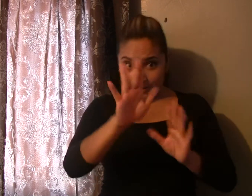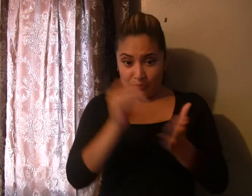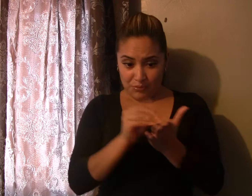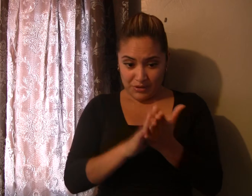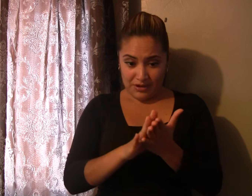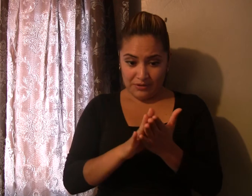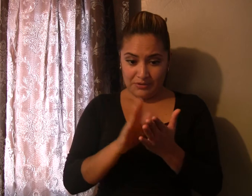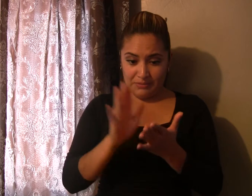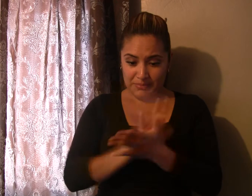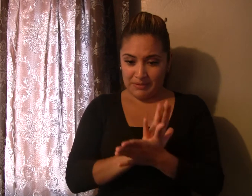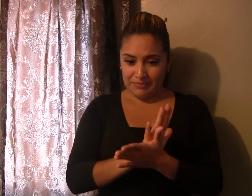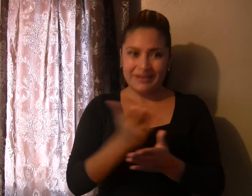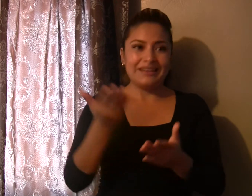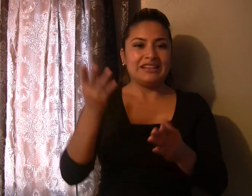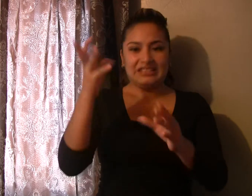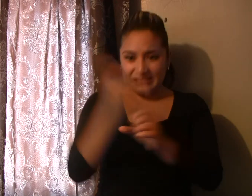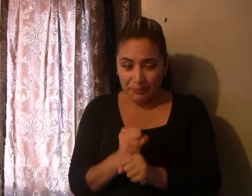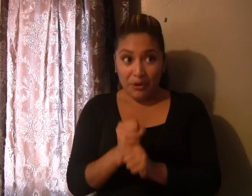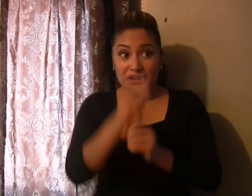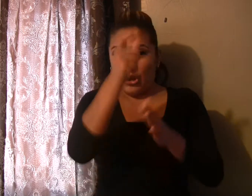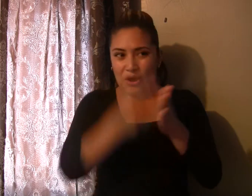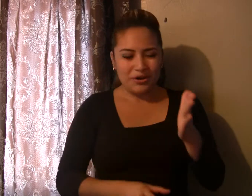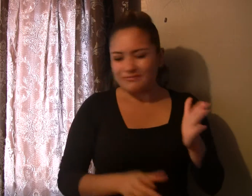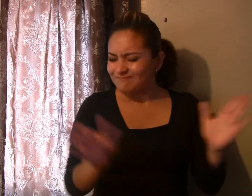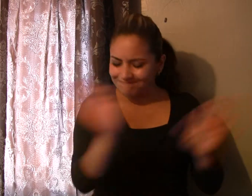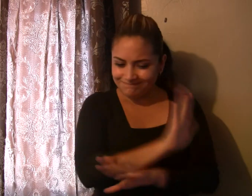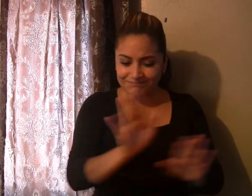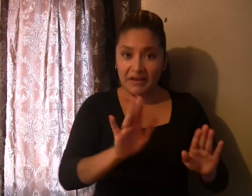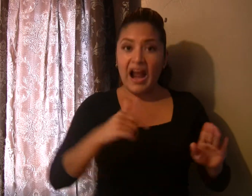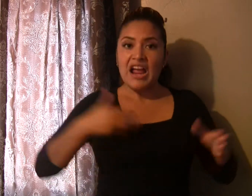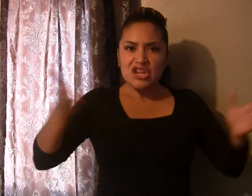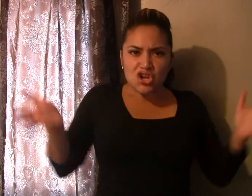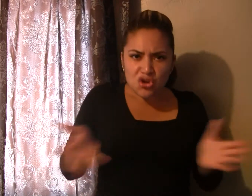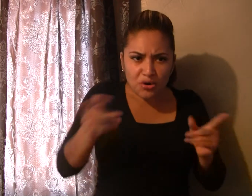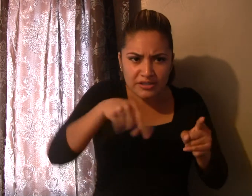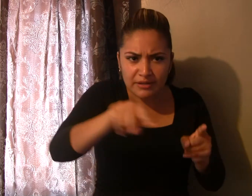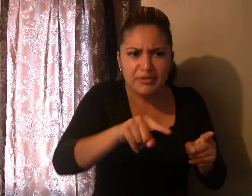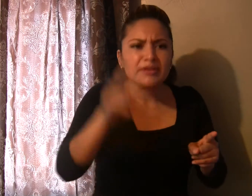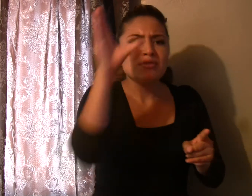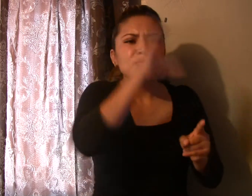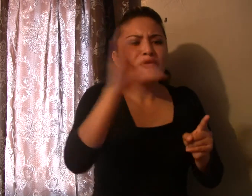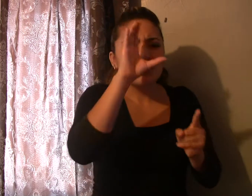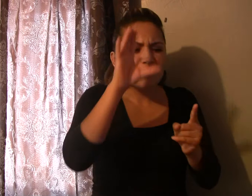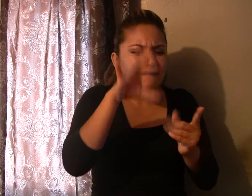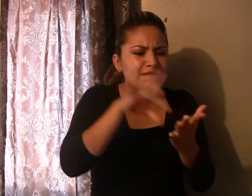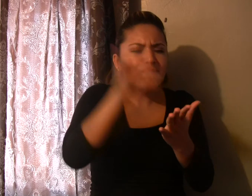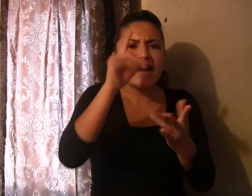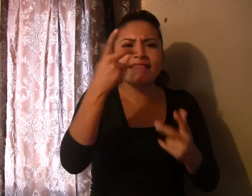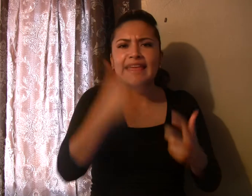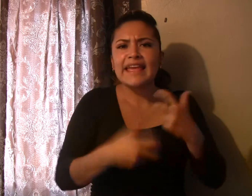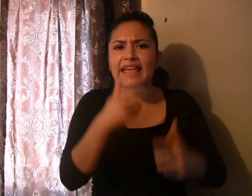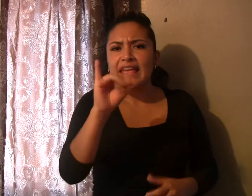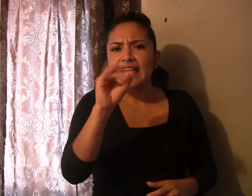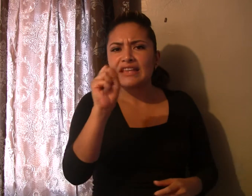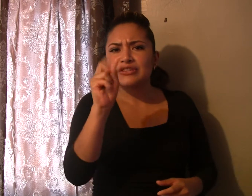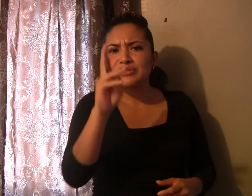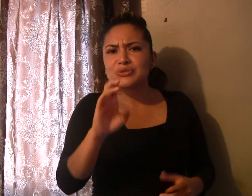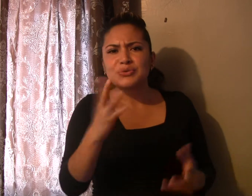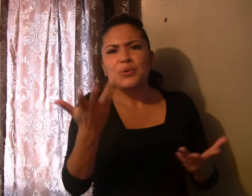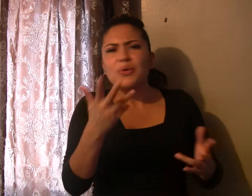articles. But what I encourage them to do is look for the issues in the article. So, for example, if you have 2 articles on